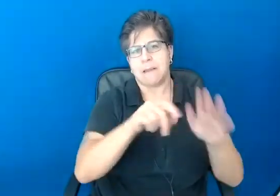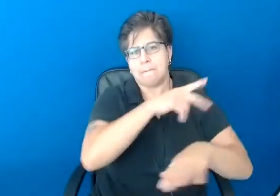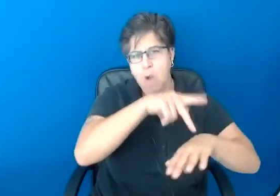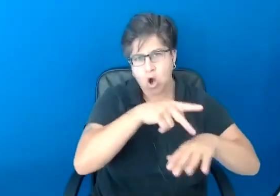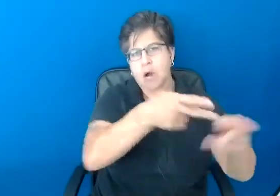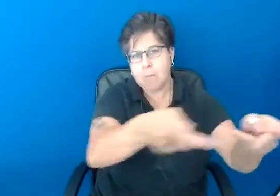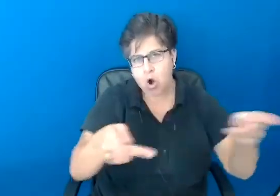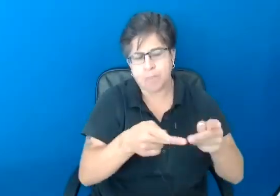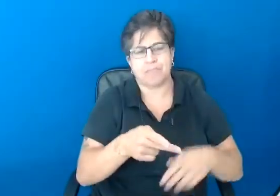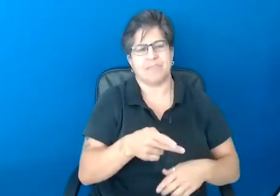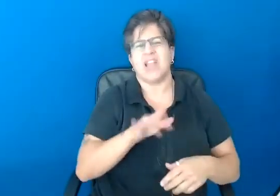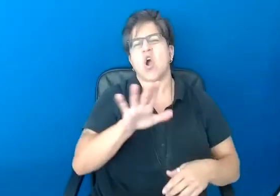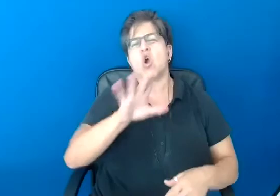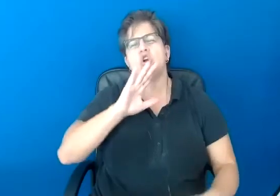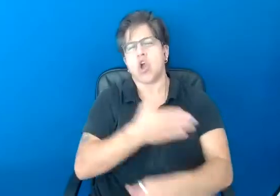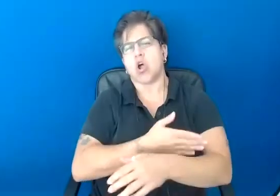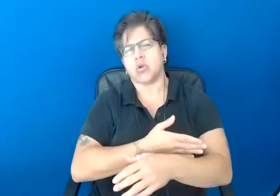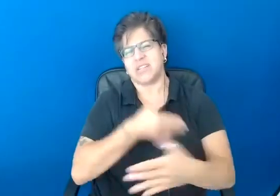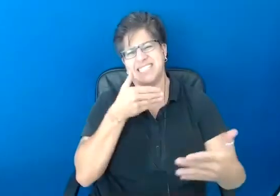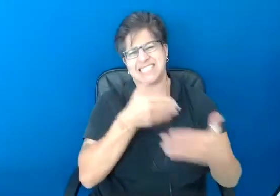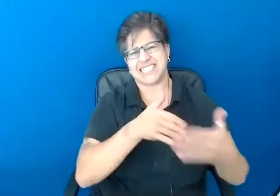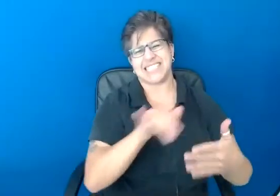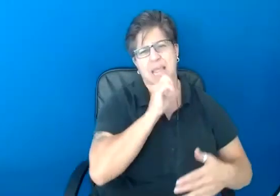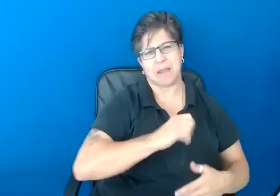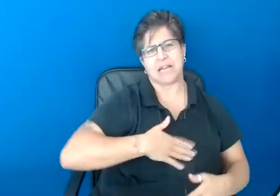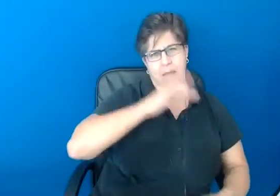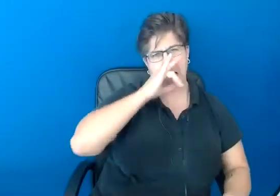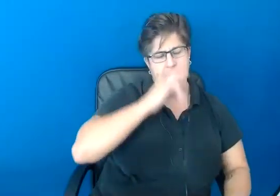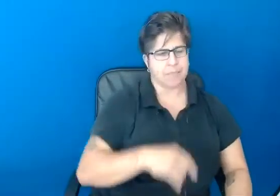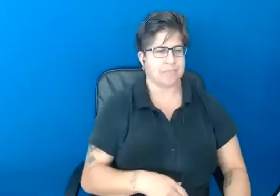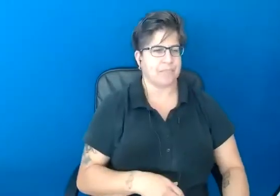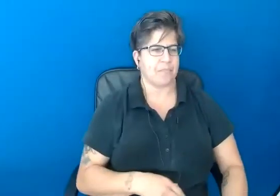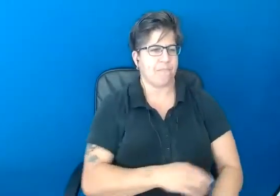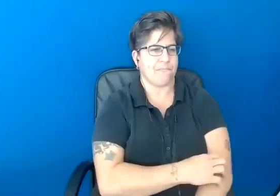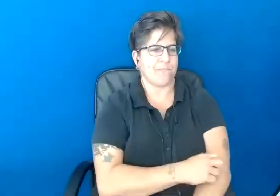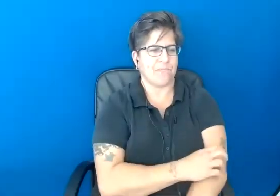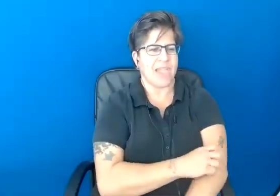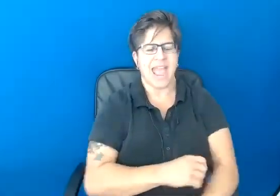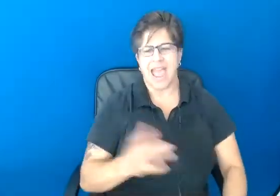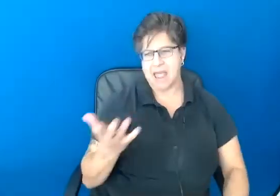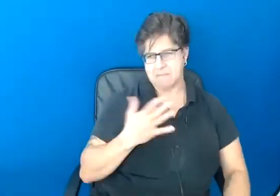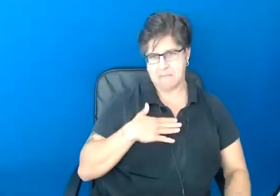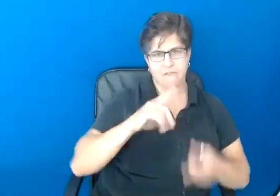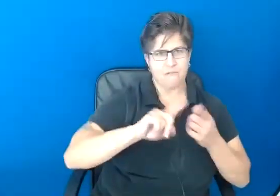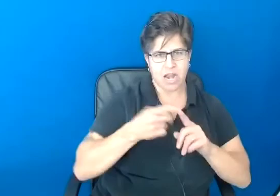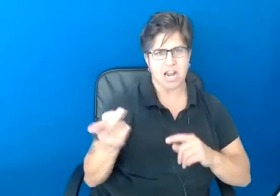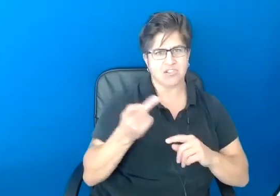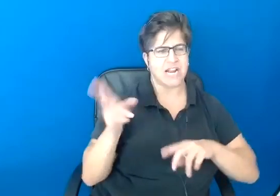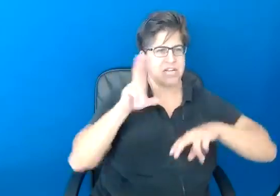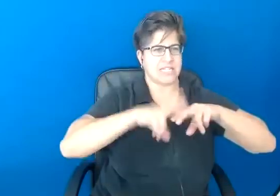pavilion, this upper pavilion. I mean, you had to hike to get up there. So we're up at a pavilion. And our kids, I